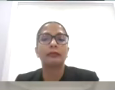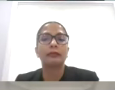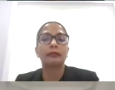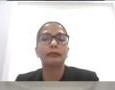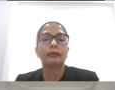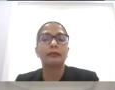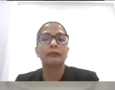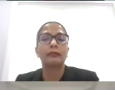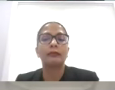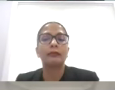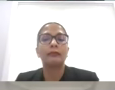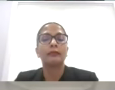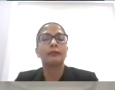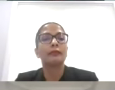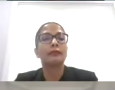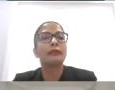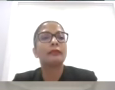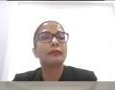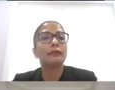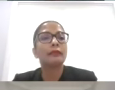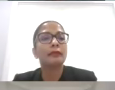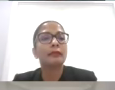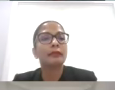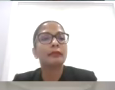Let's go to the next slide.